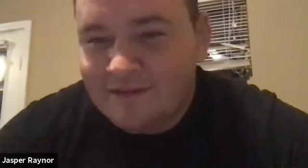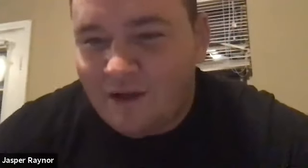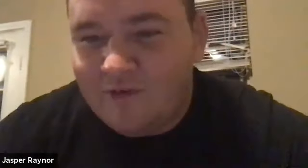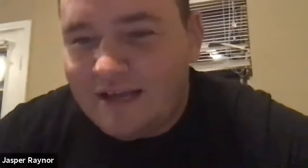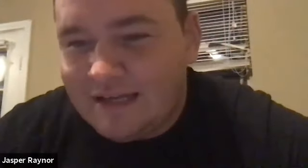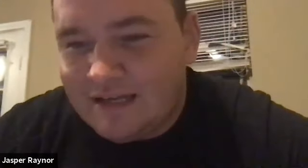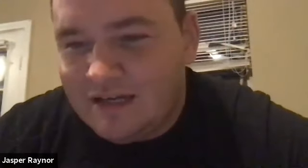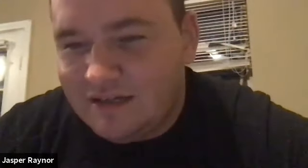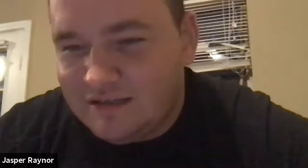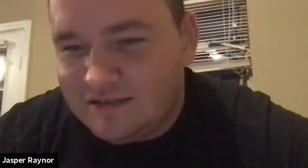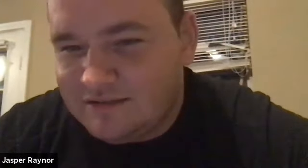All right.